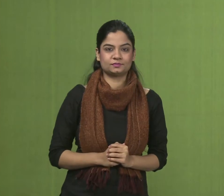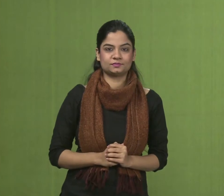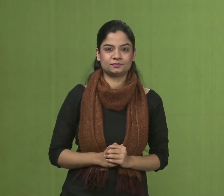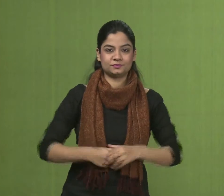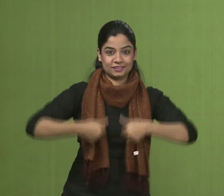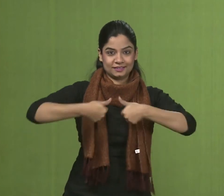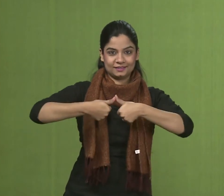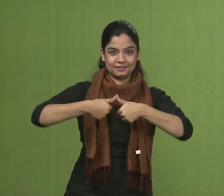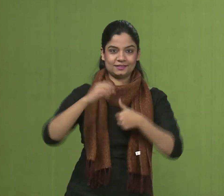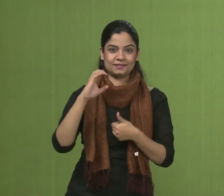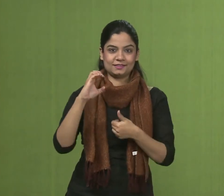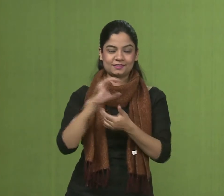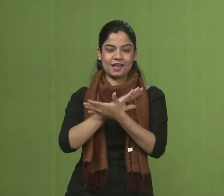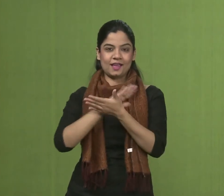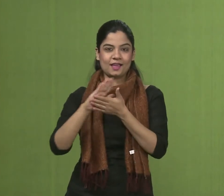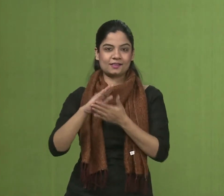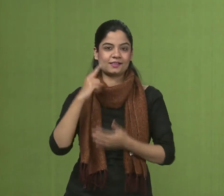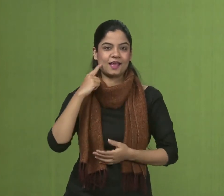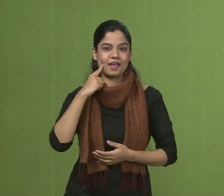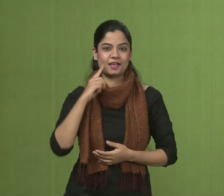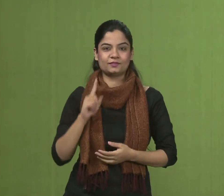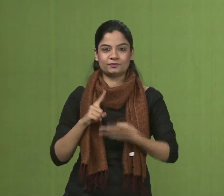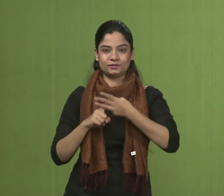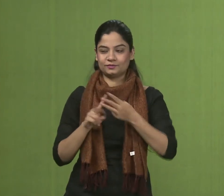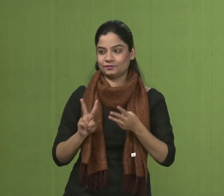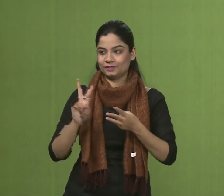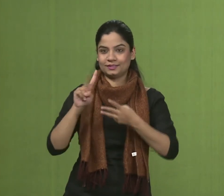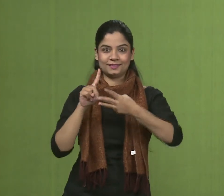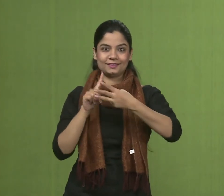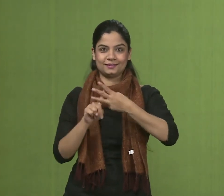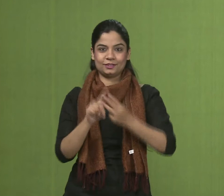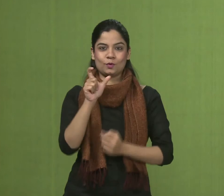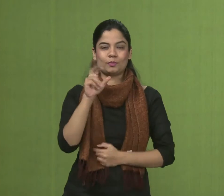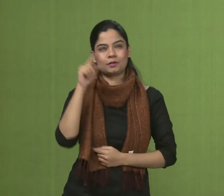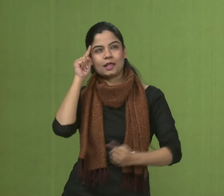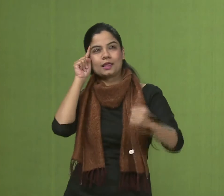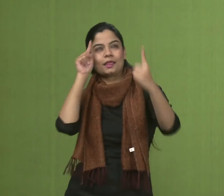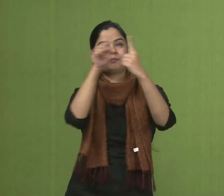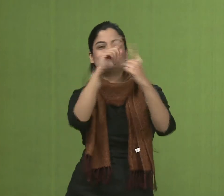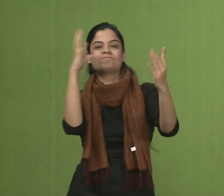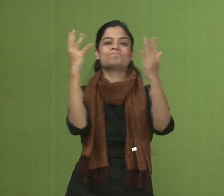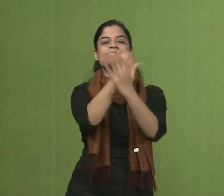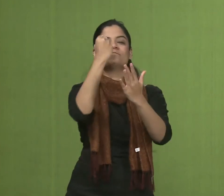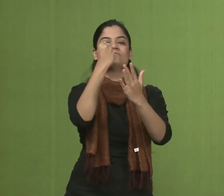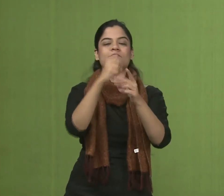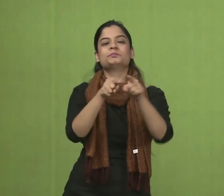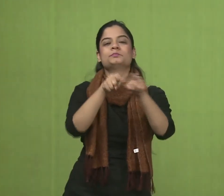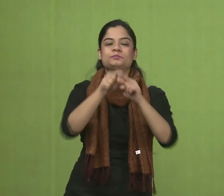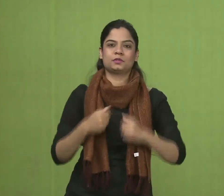Achieve, to successfully bring about or reach the desired objective or skill. For example, you are saving money